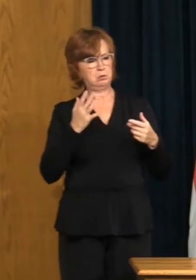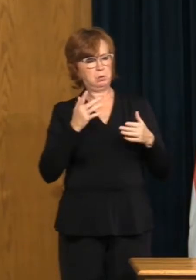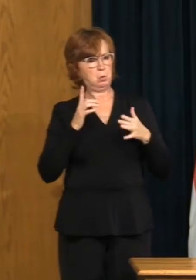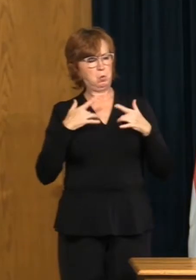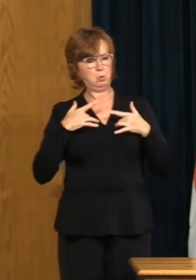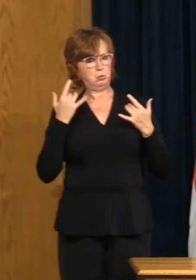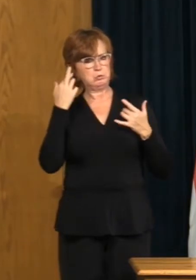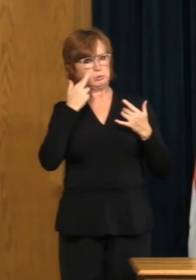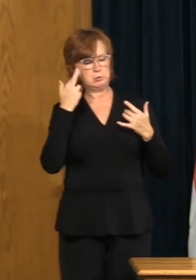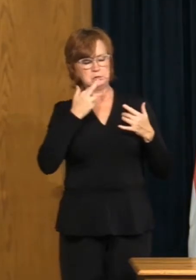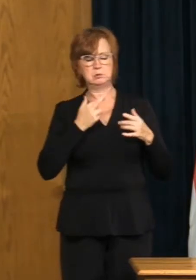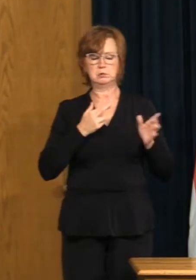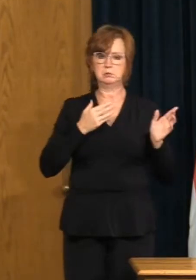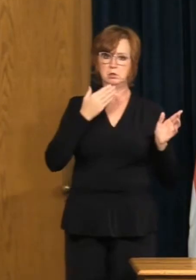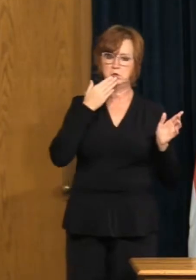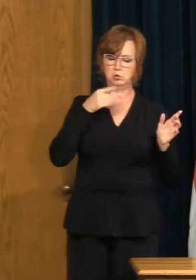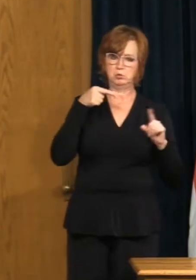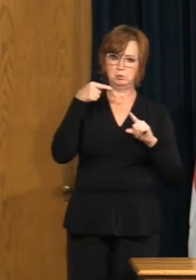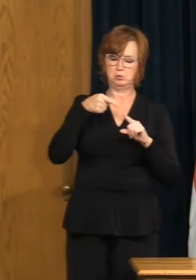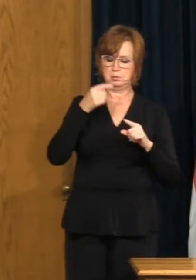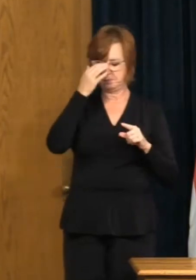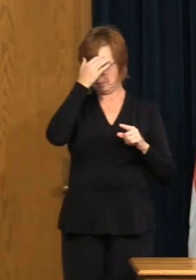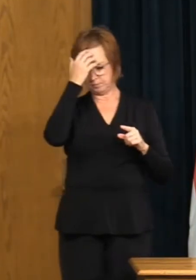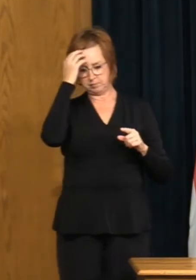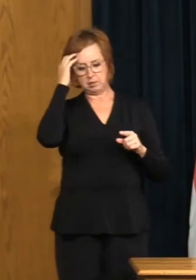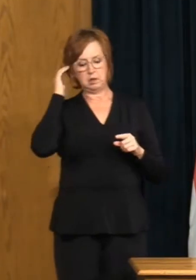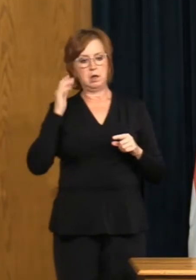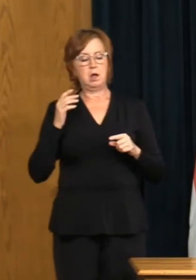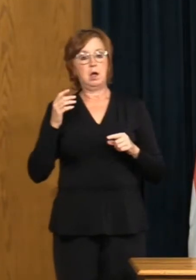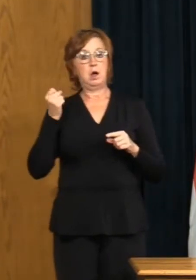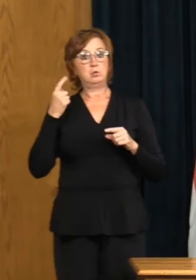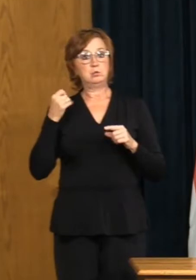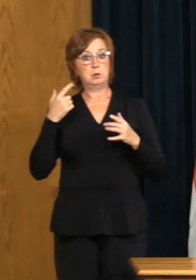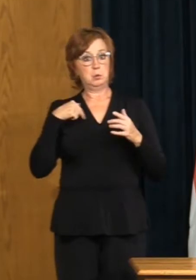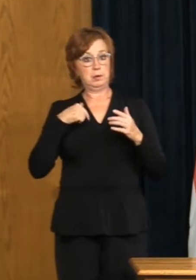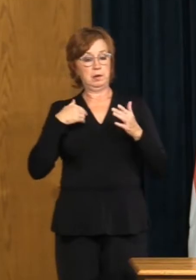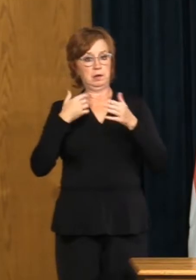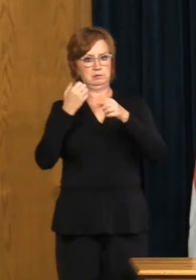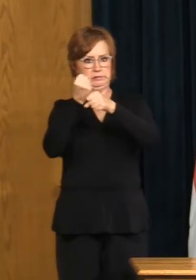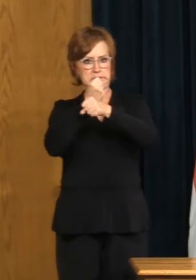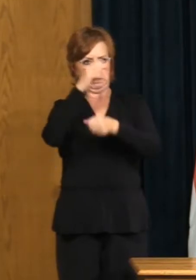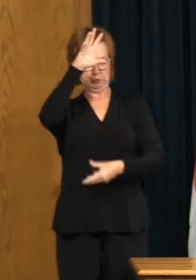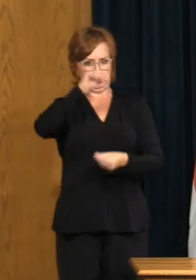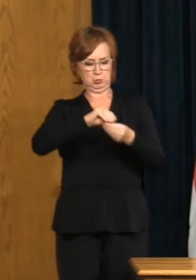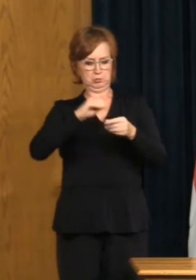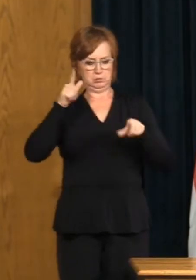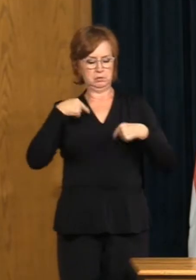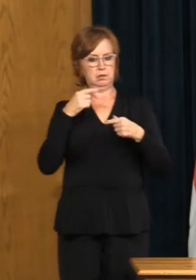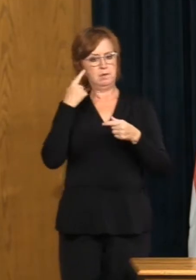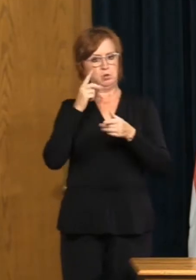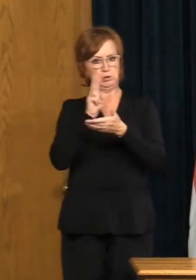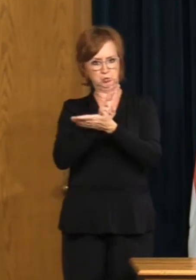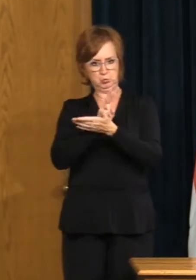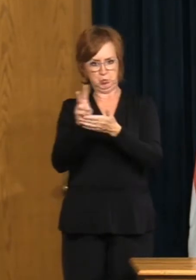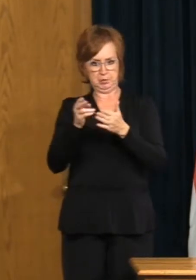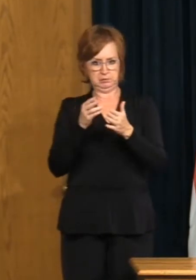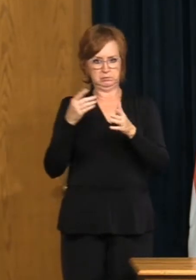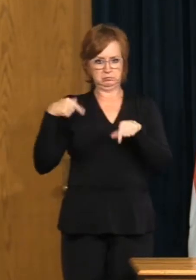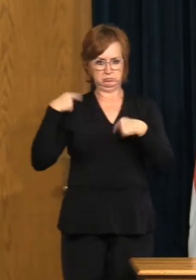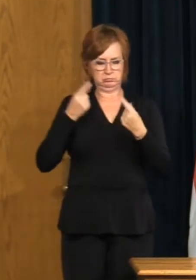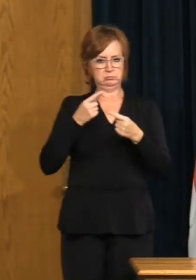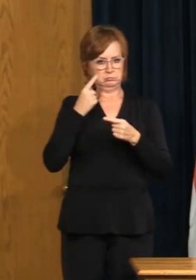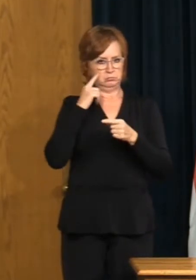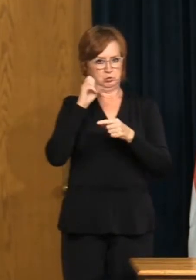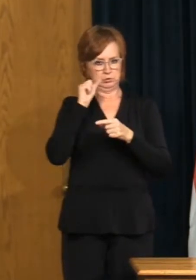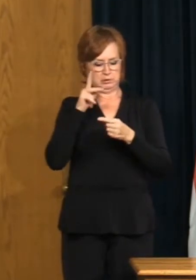need to emphasize in in the data that's available, what have we seen over the last 2 weeks. And like I said in